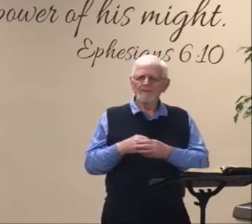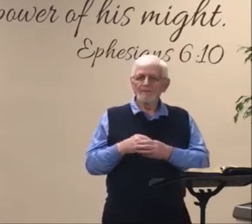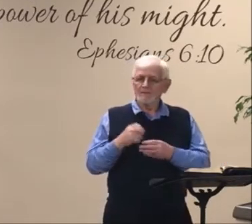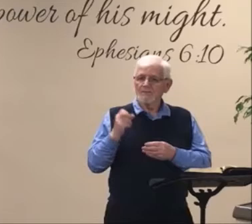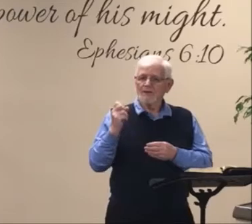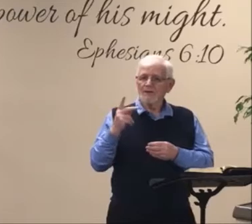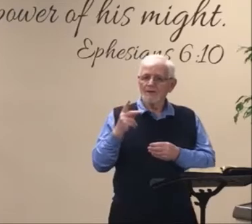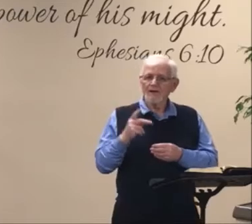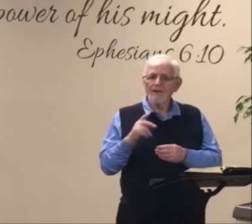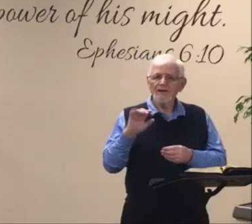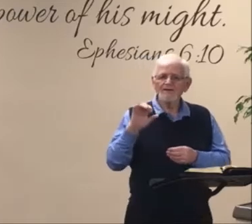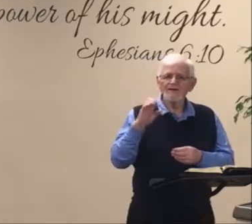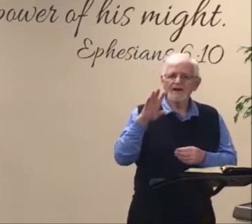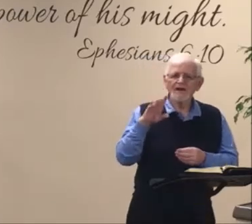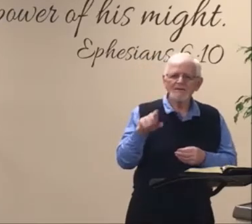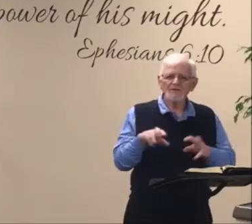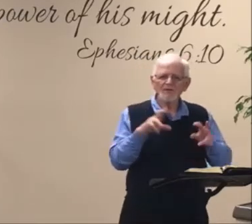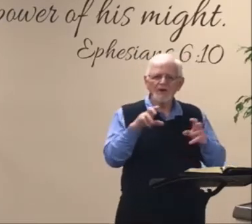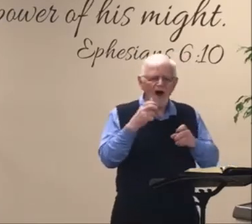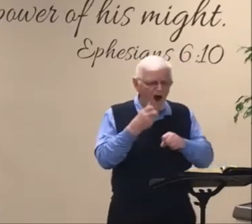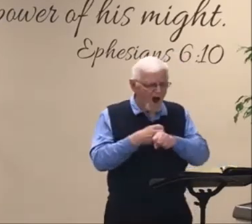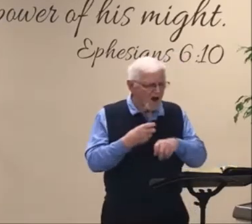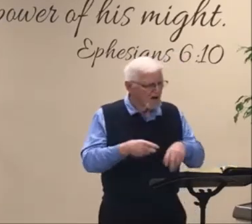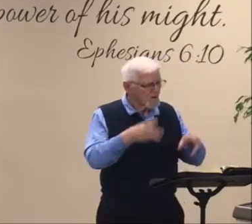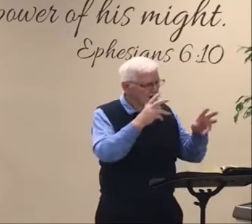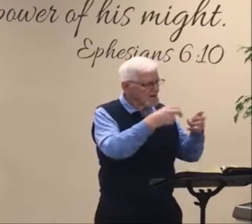Okay, Jacob, keep doing things the hard way, I guess.